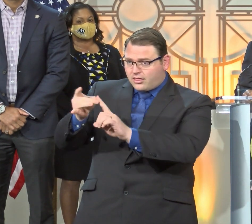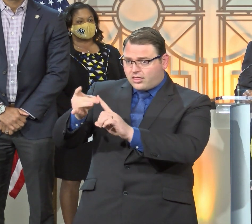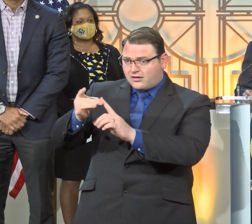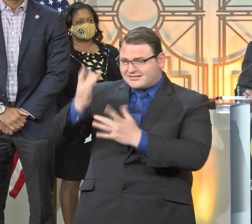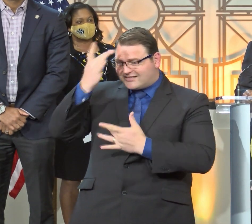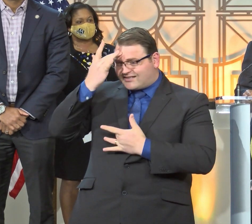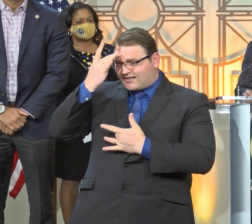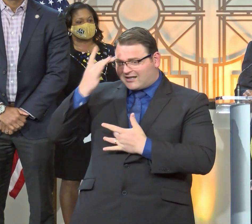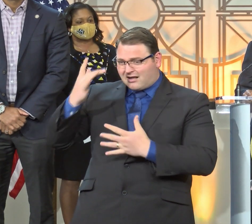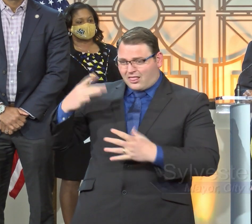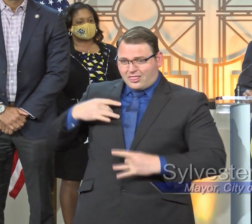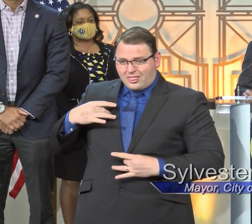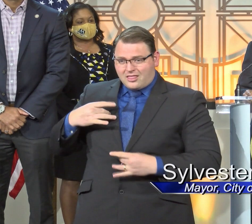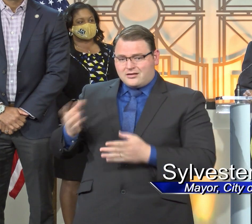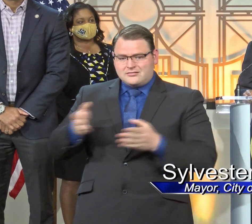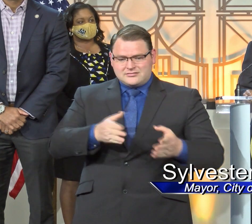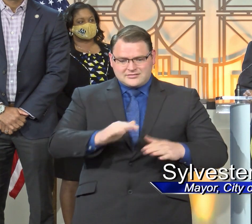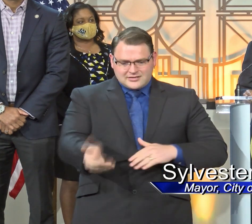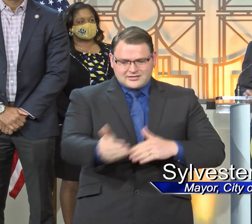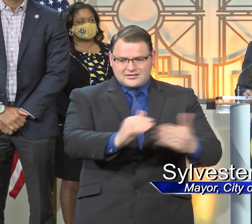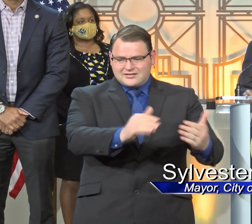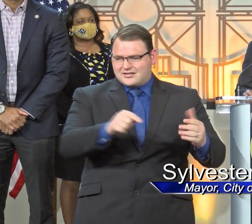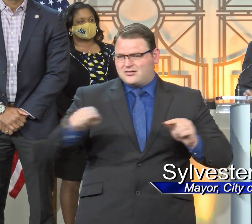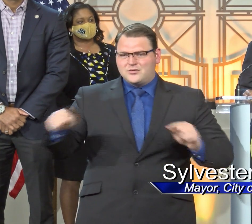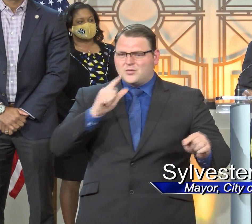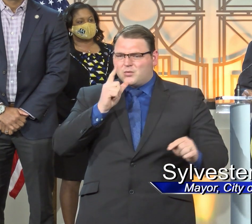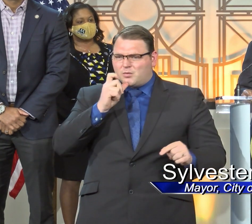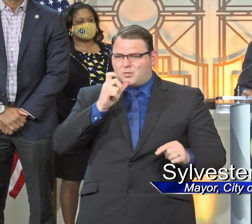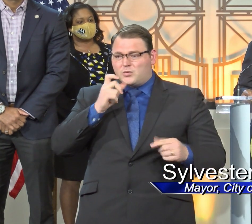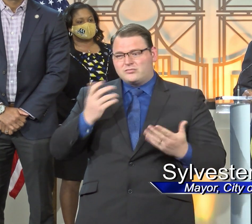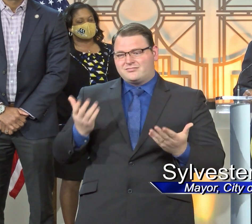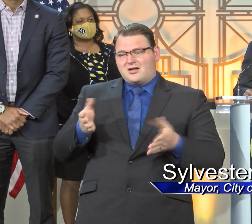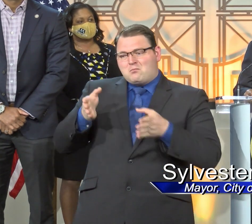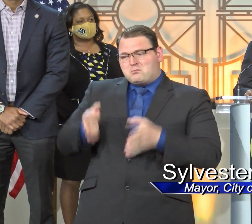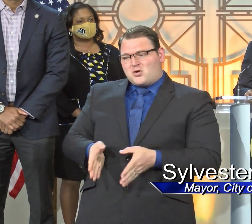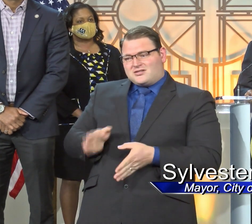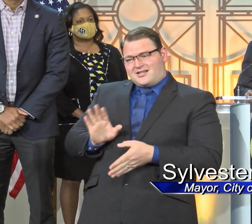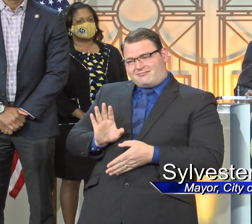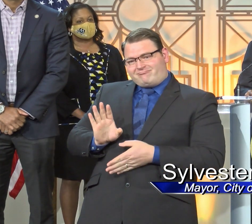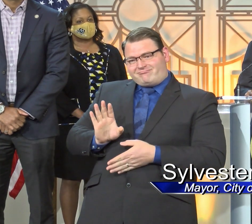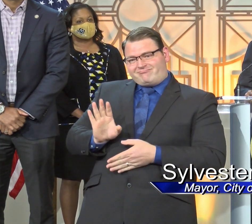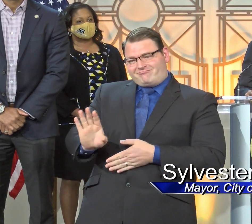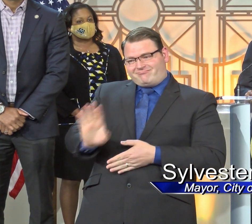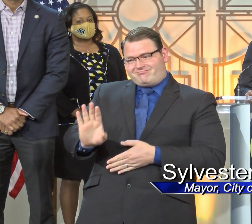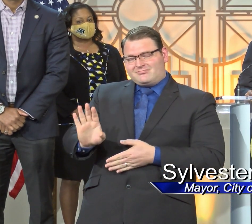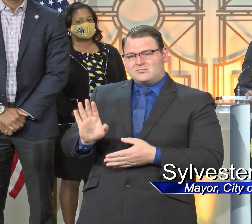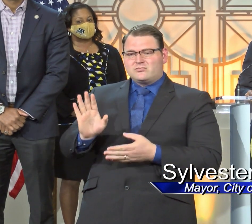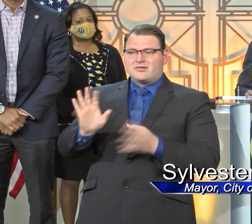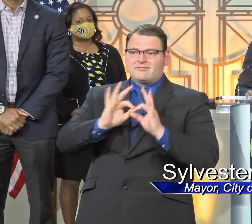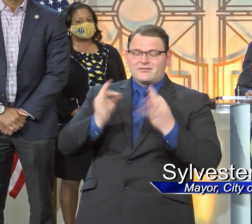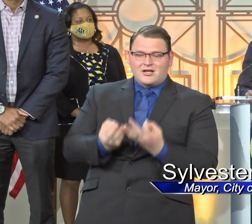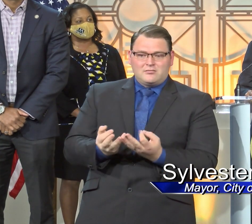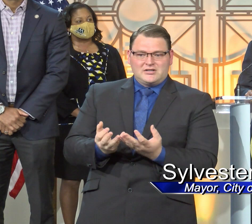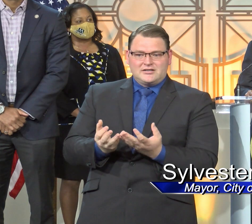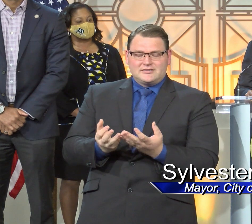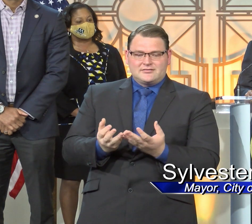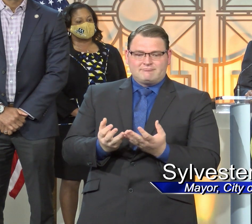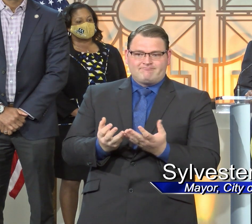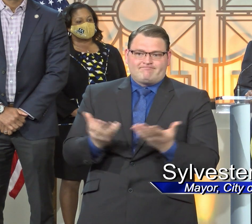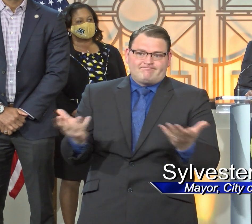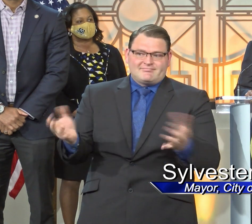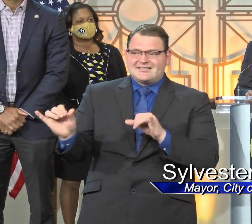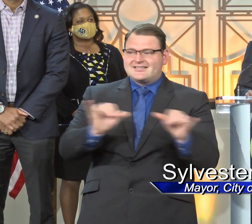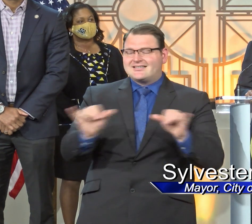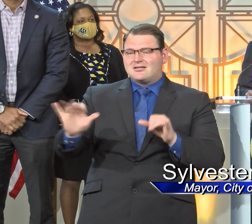husband, a wife, a father, a brother, or a sister. And that is why it is important that we do not forget that we